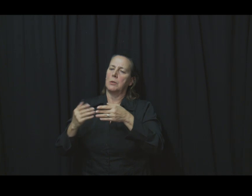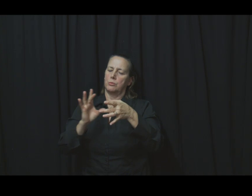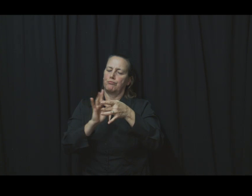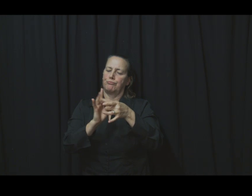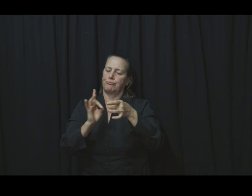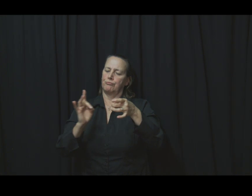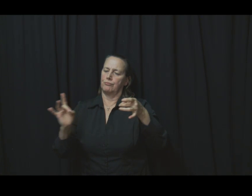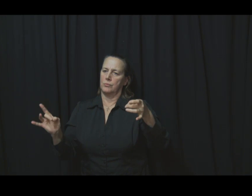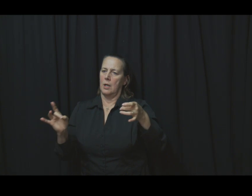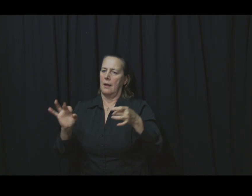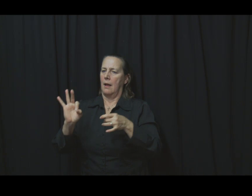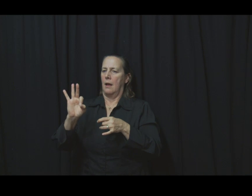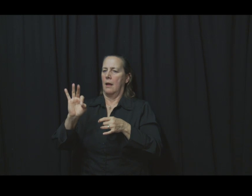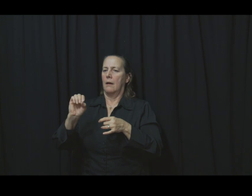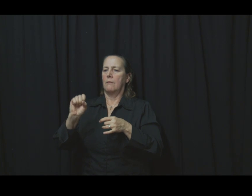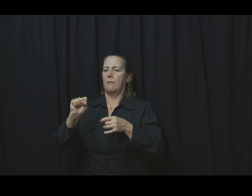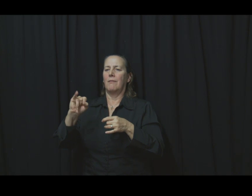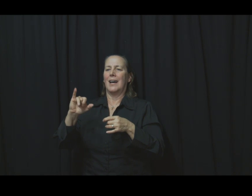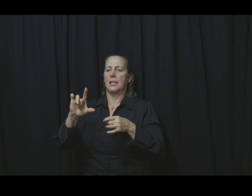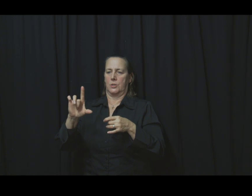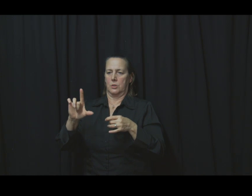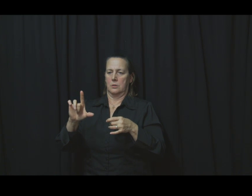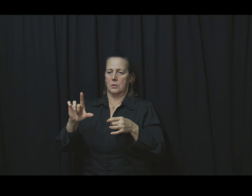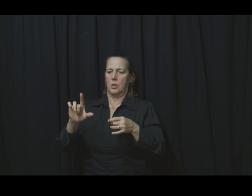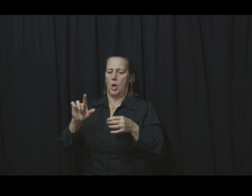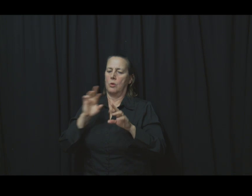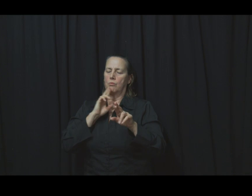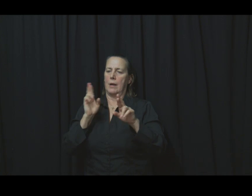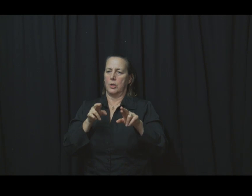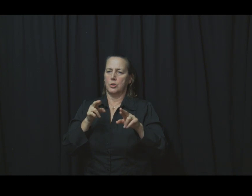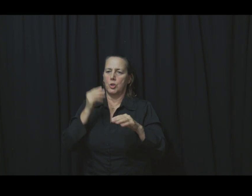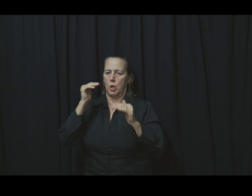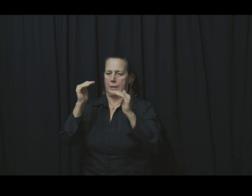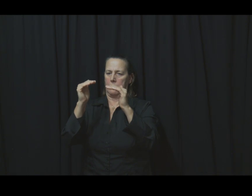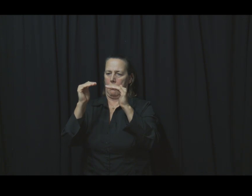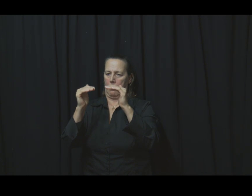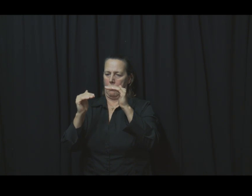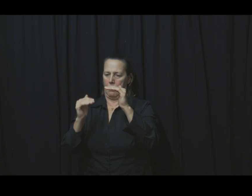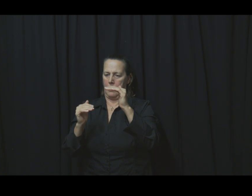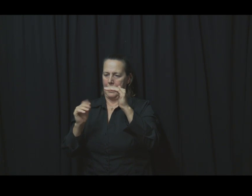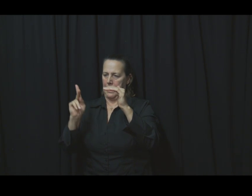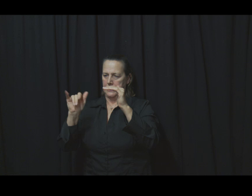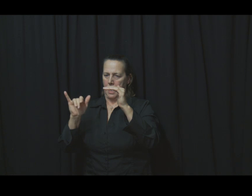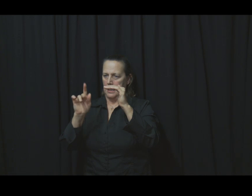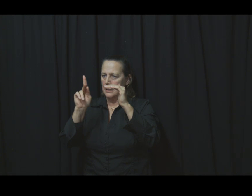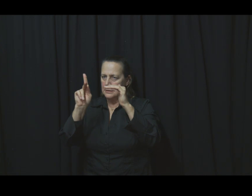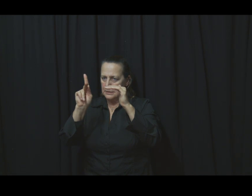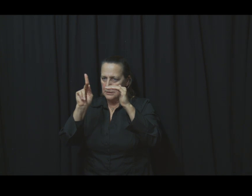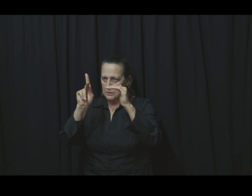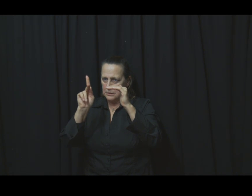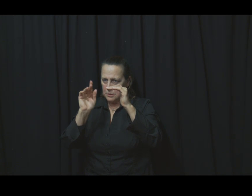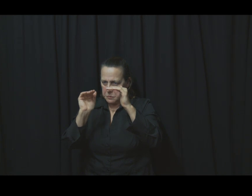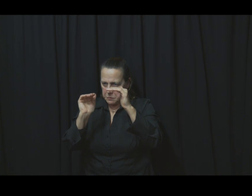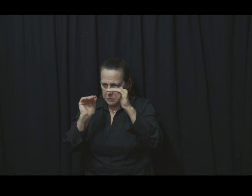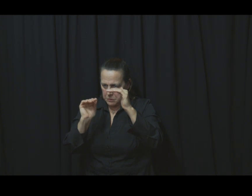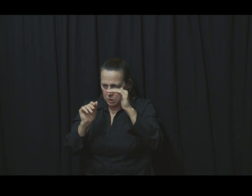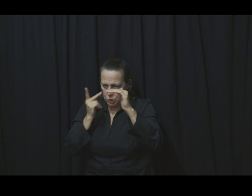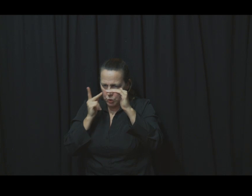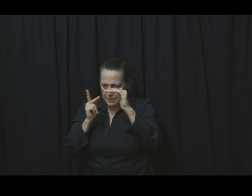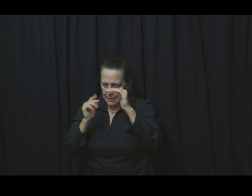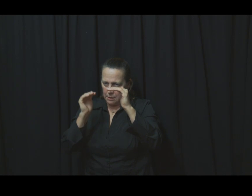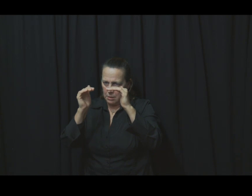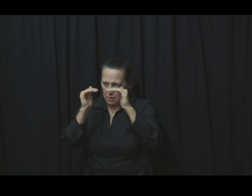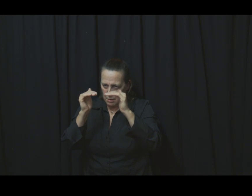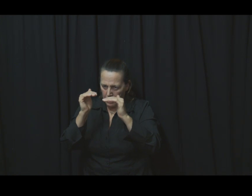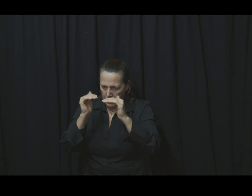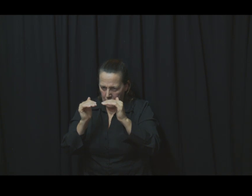fossil record. This would be to say, when we look at the layers that you would find in Kentucky, you look at them carefully, you find a sequence of